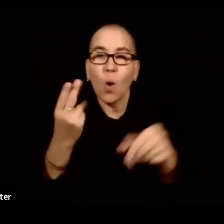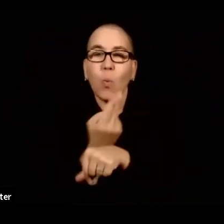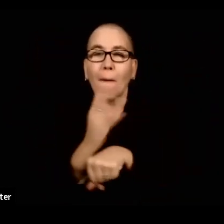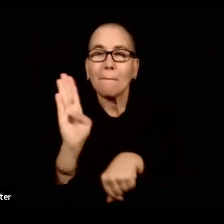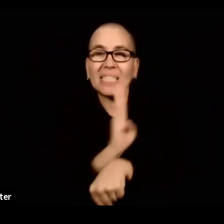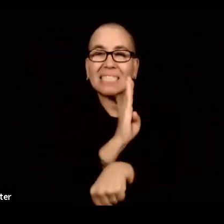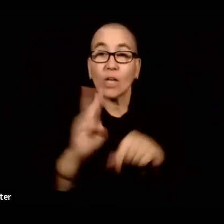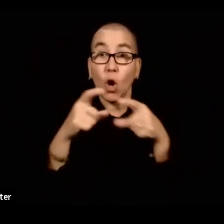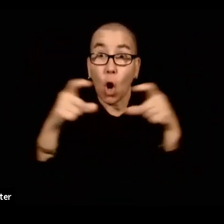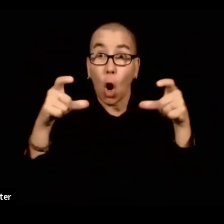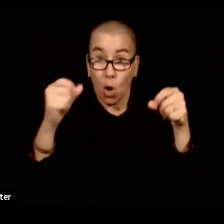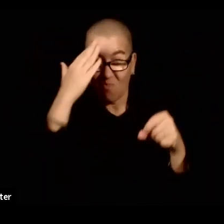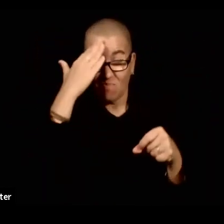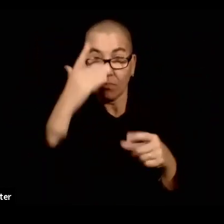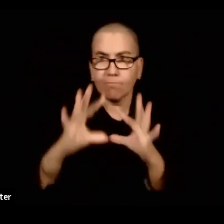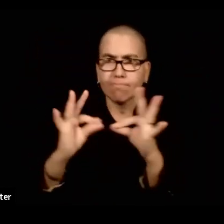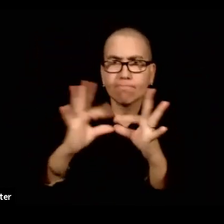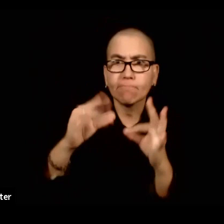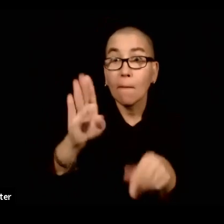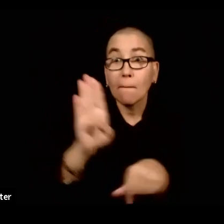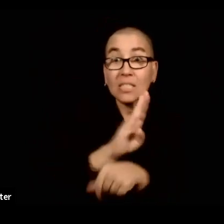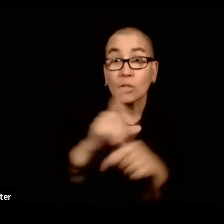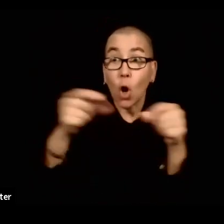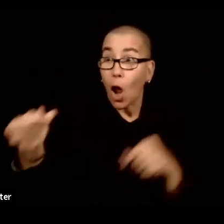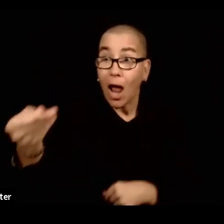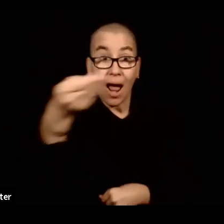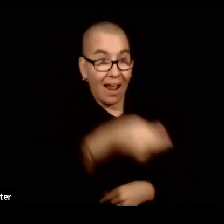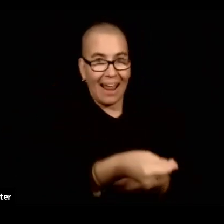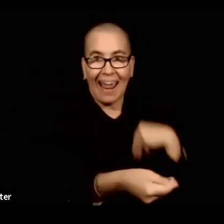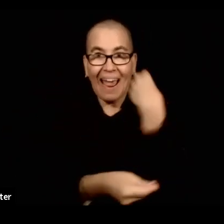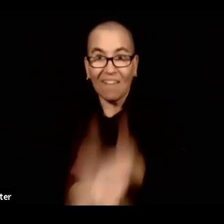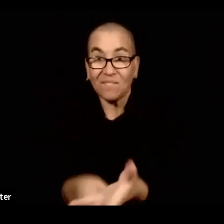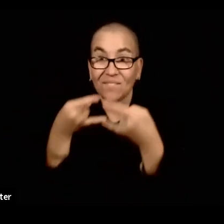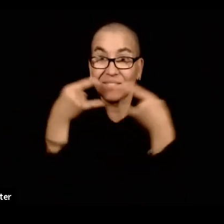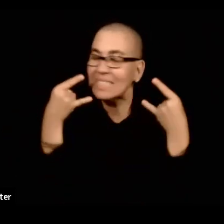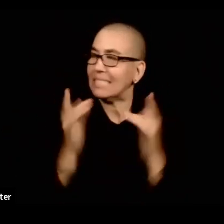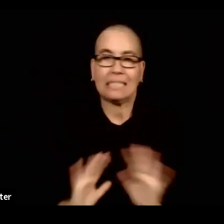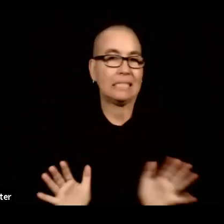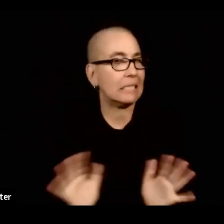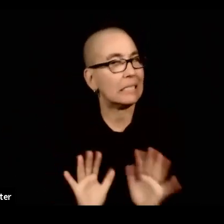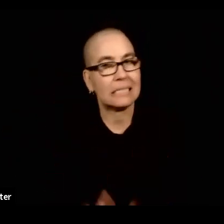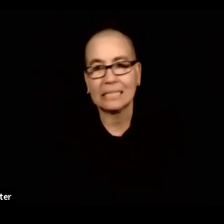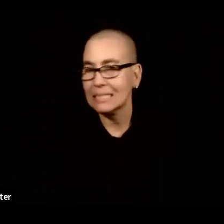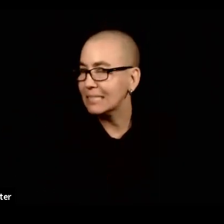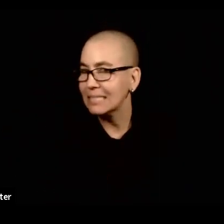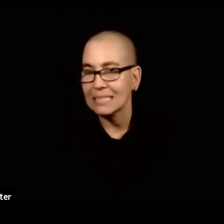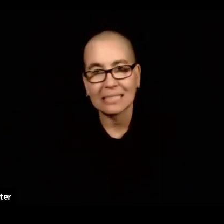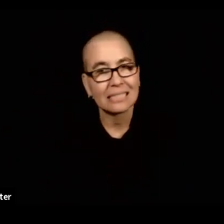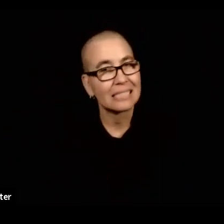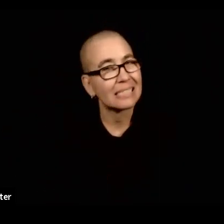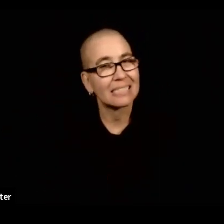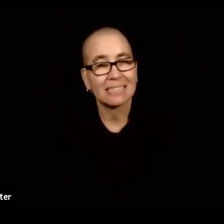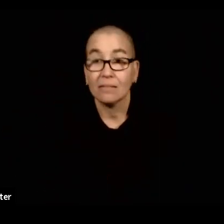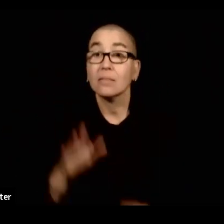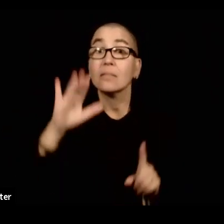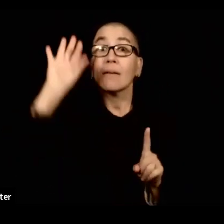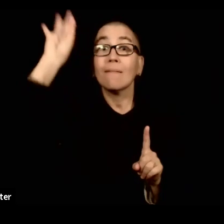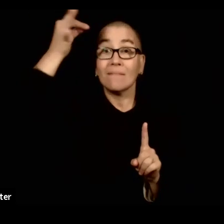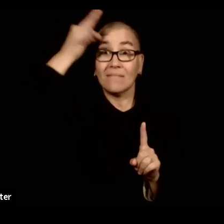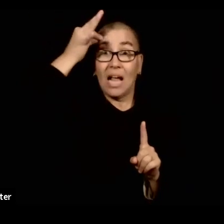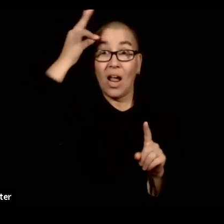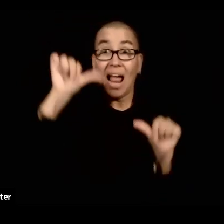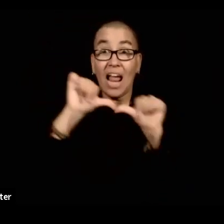seen someone posing as a federal agency. One of the most disturbing parts of this fake message